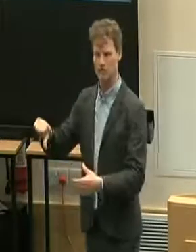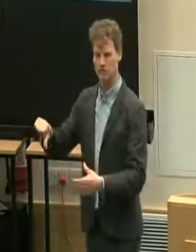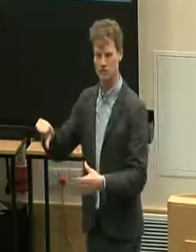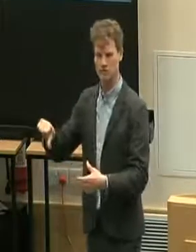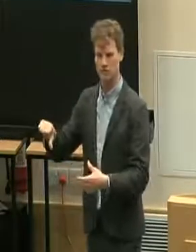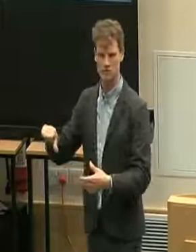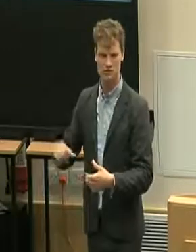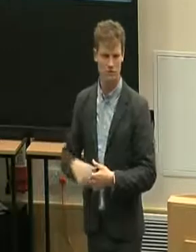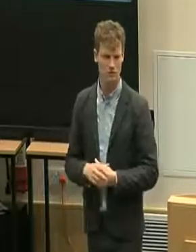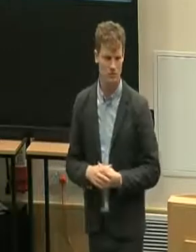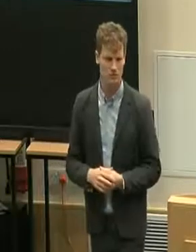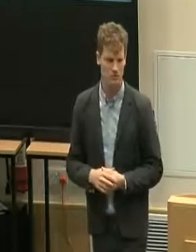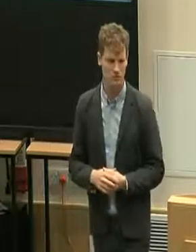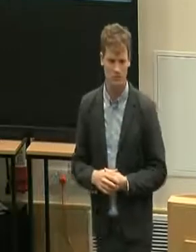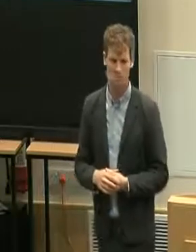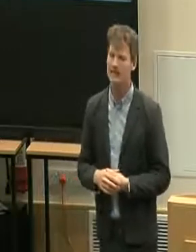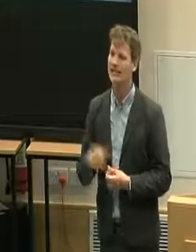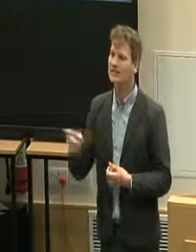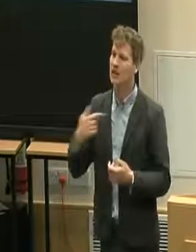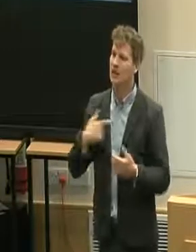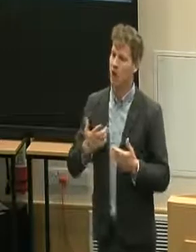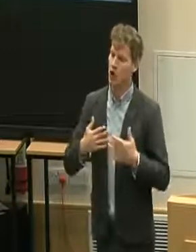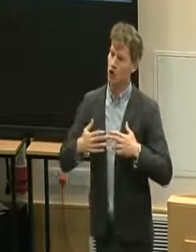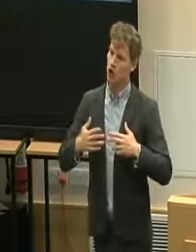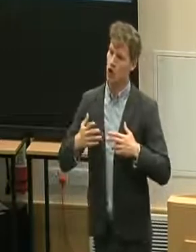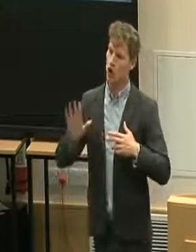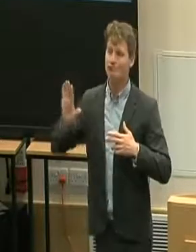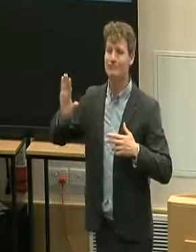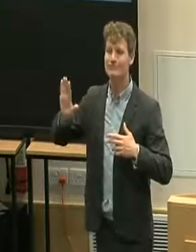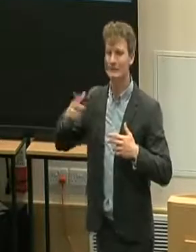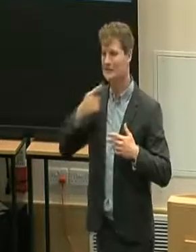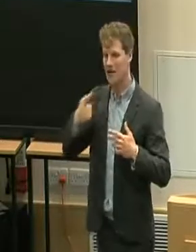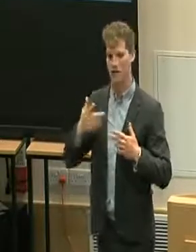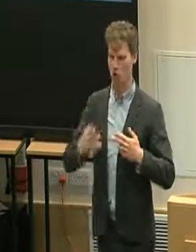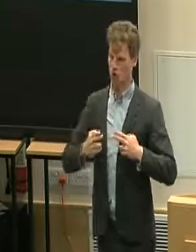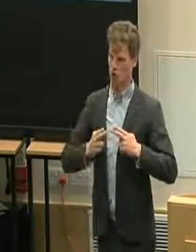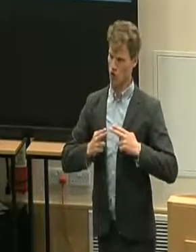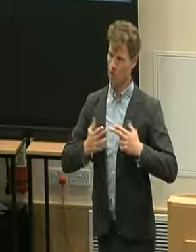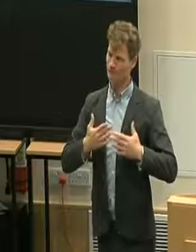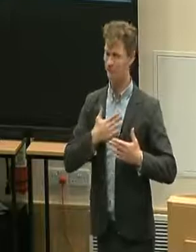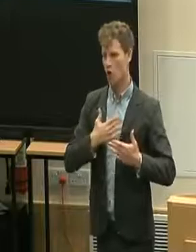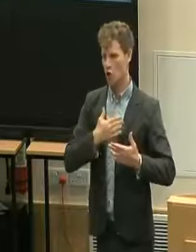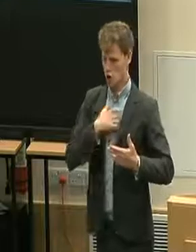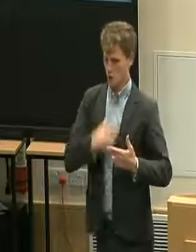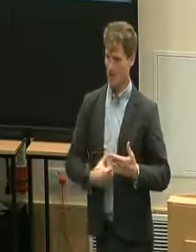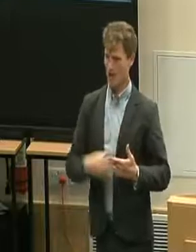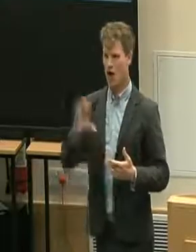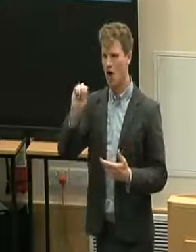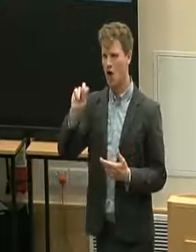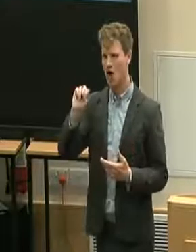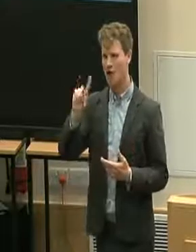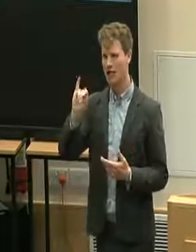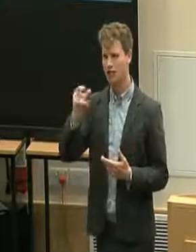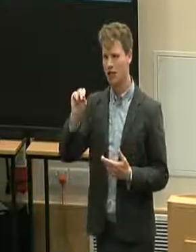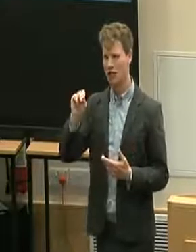la condition humaine. There's the human condition. We all, as Shylock said,